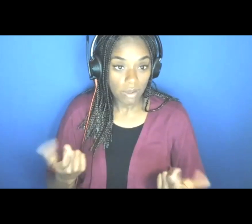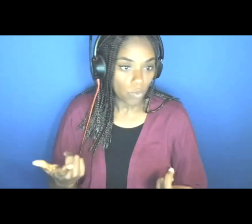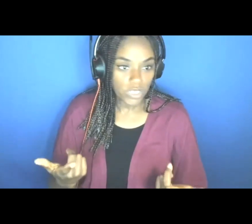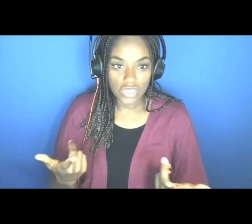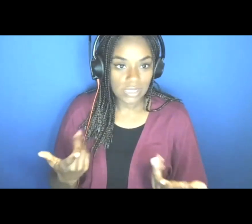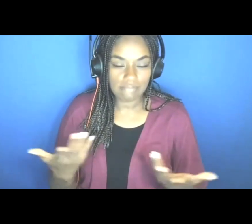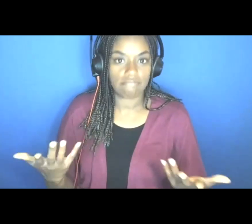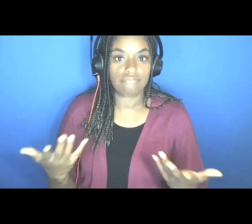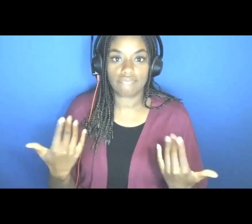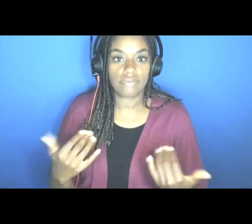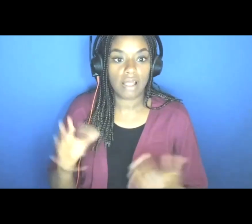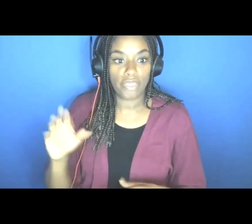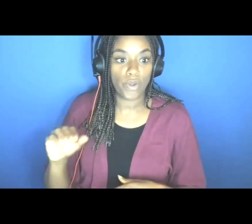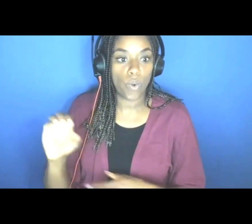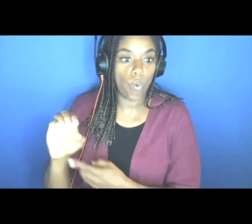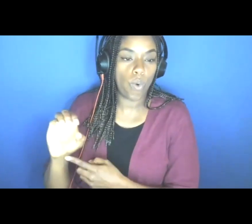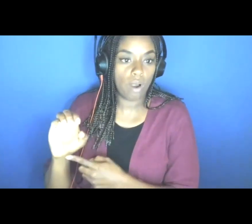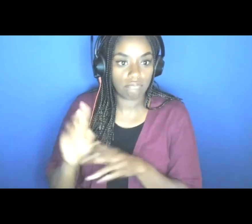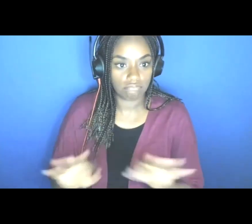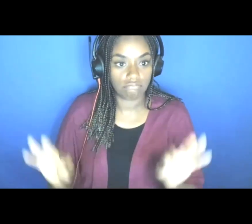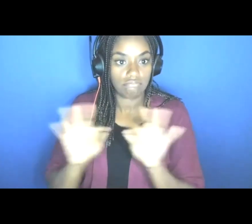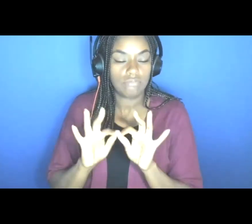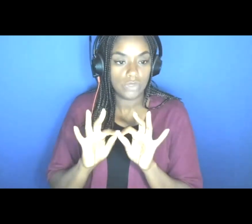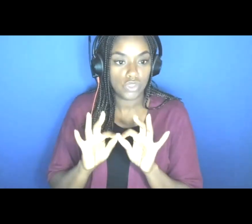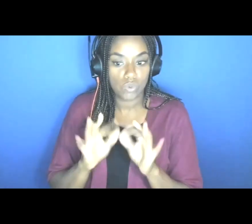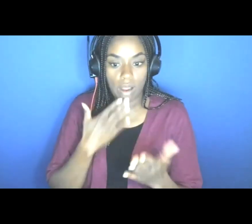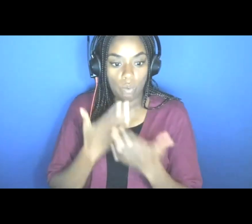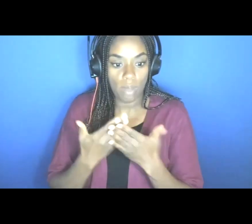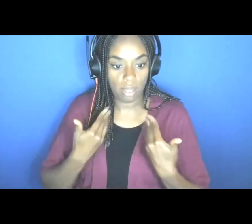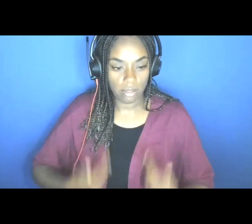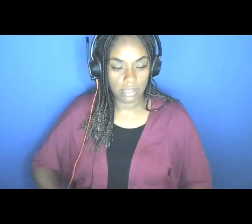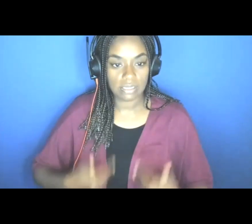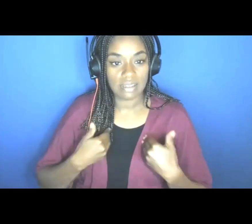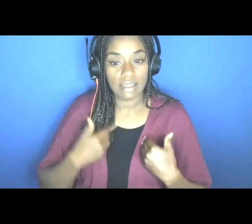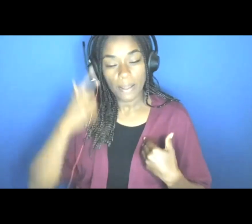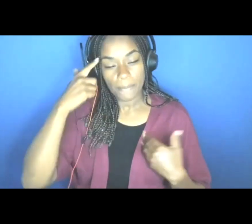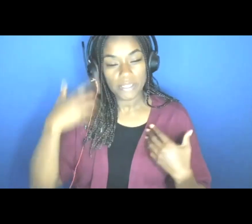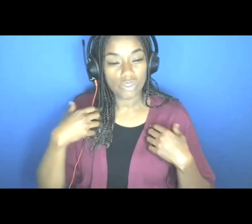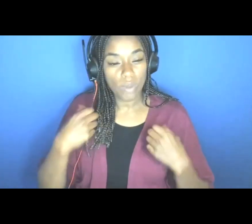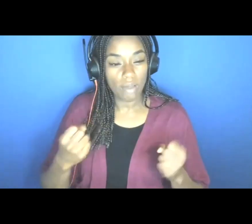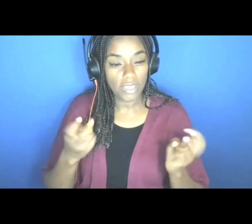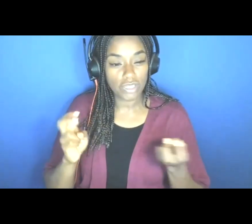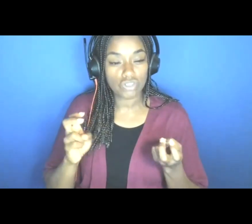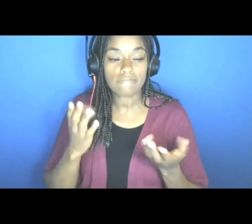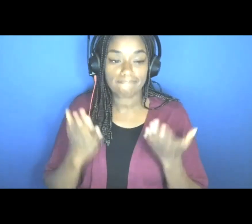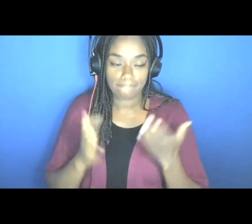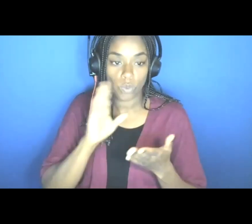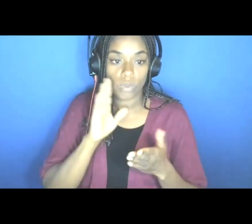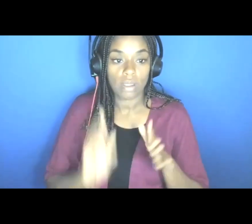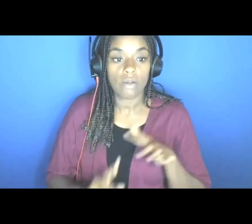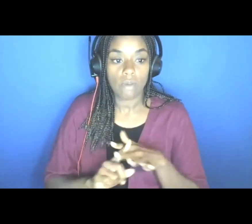overall well-being. And mental health issues are more likely to arise among people who are